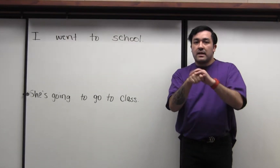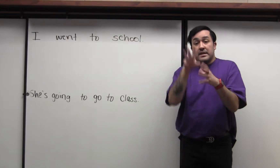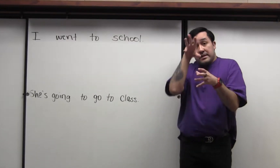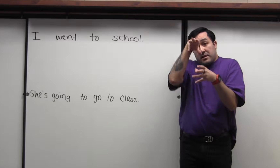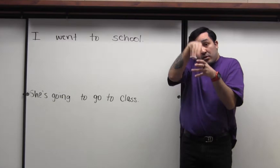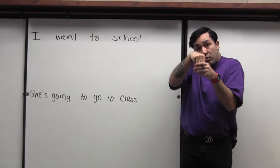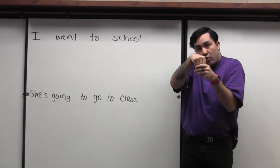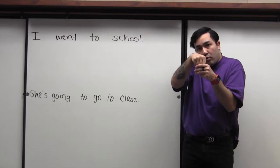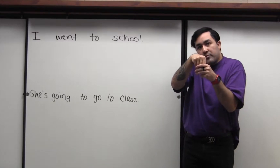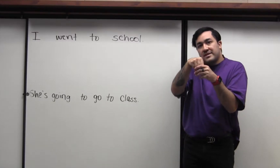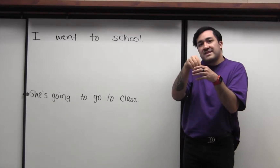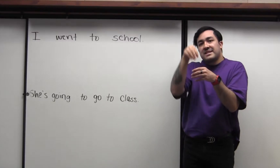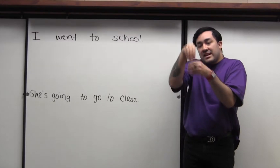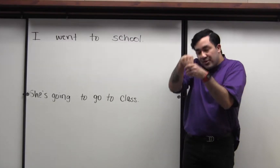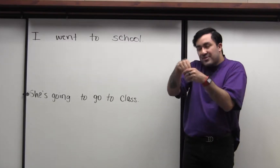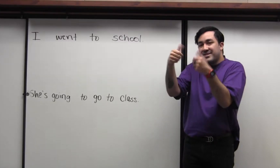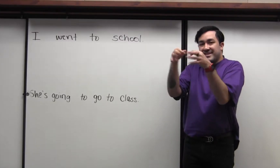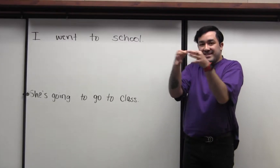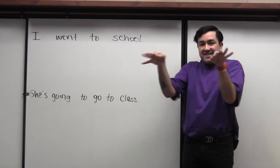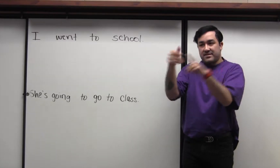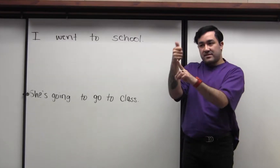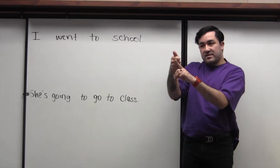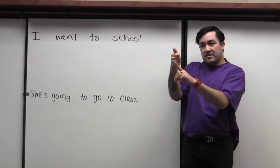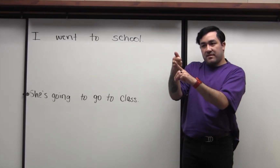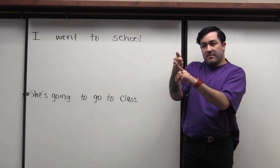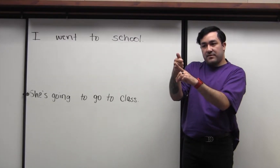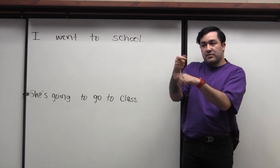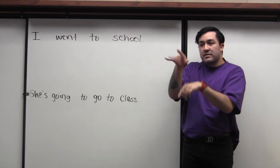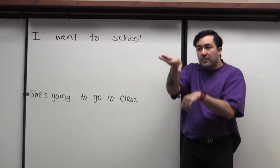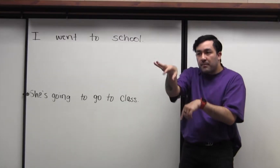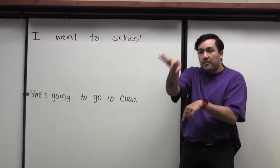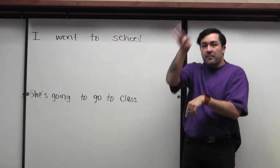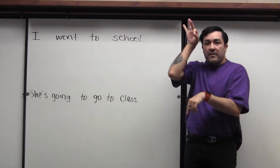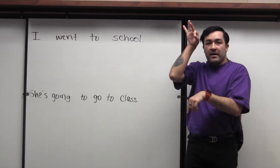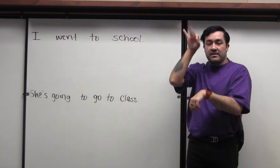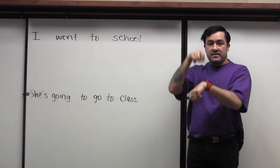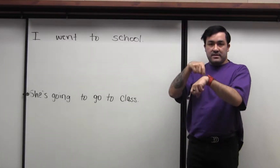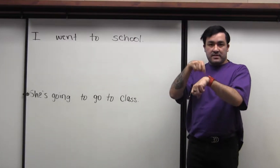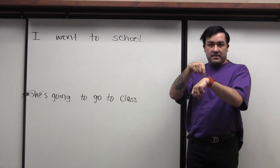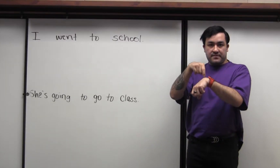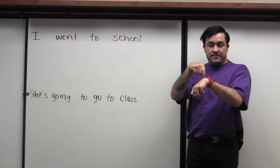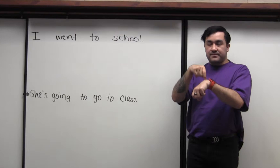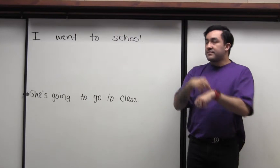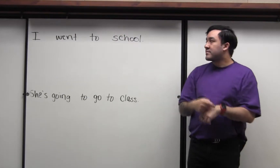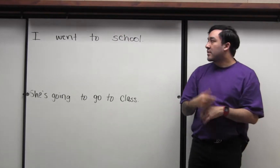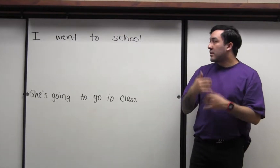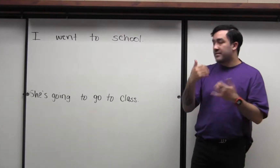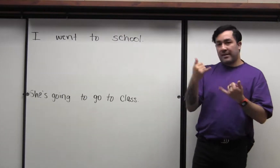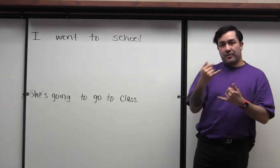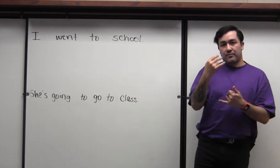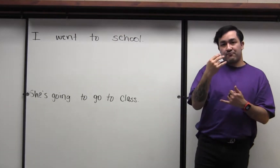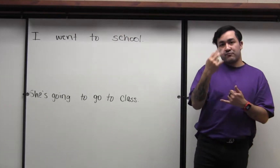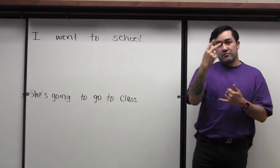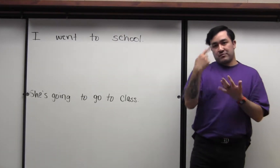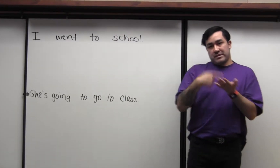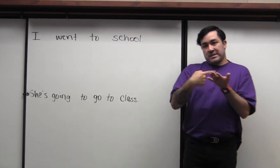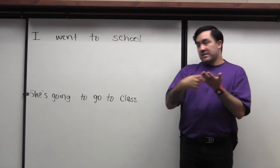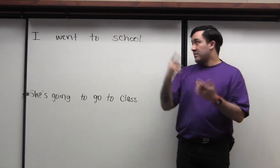the word last week or next year. It's somewhere in the sentence and you actually have to go find it. So it's a little bit more quote